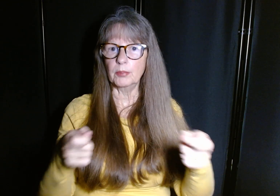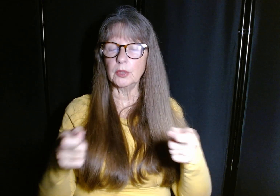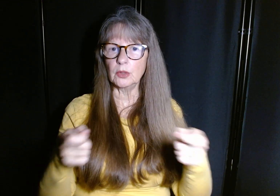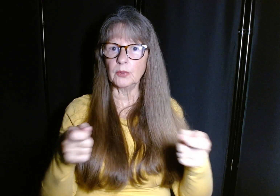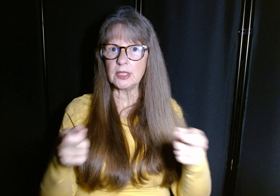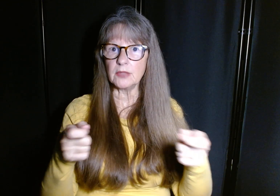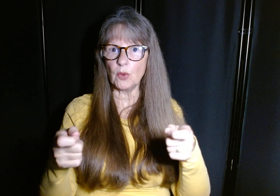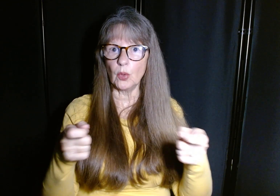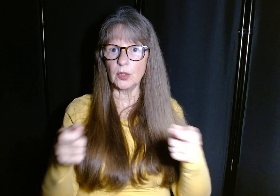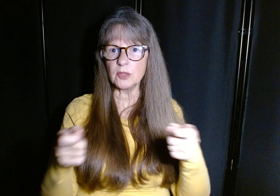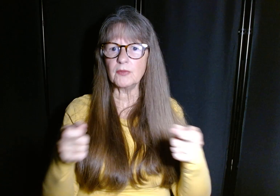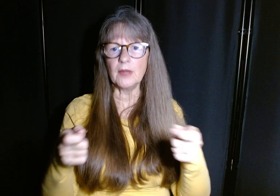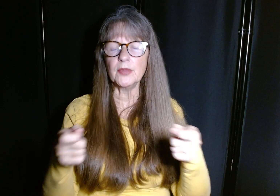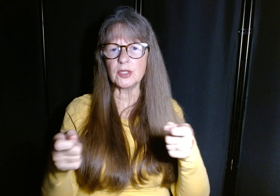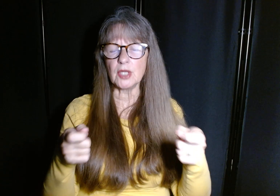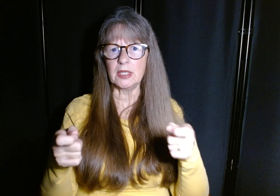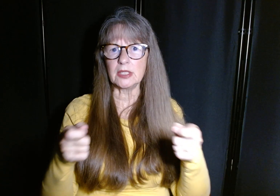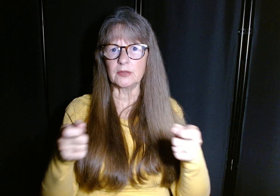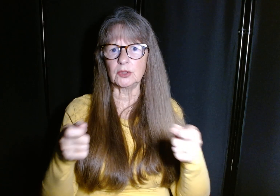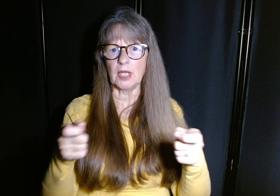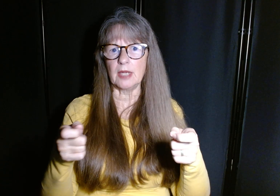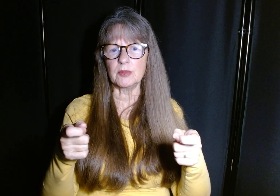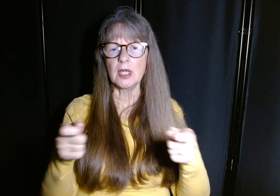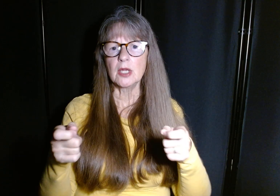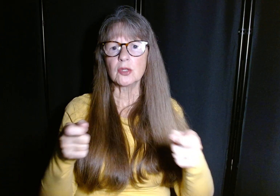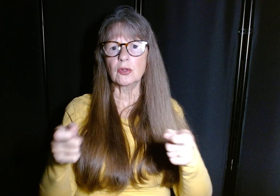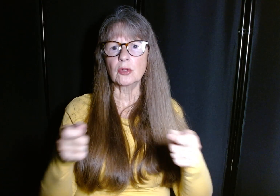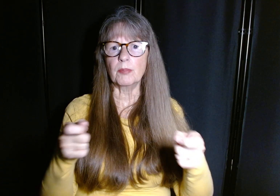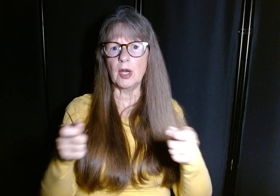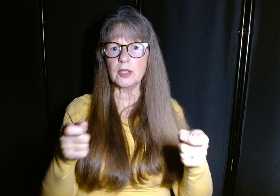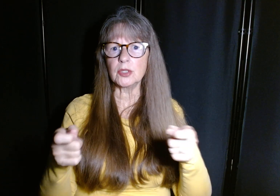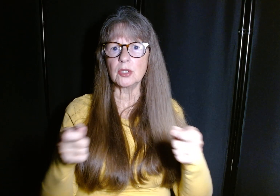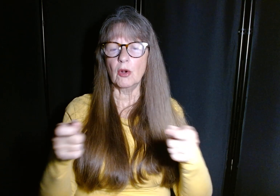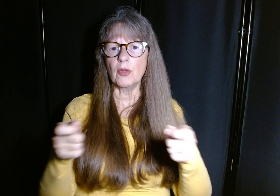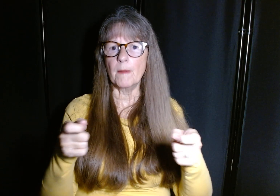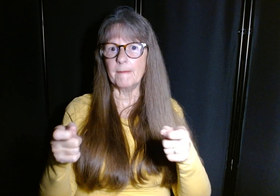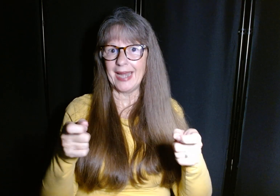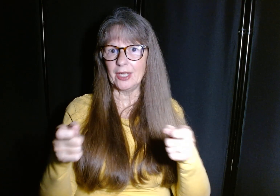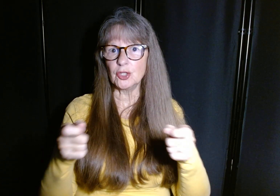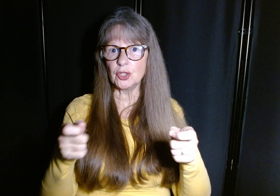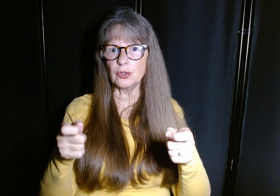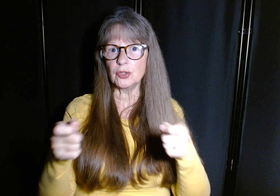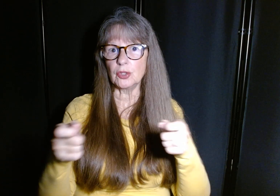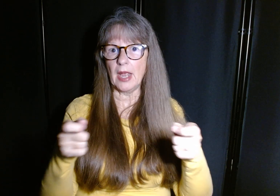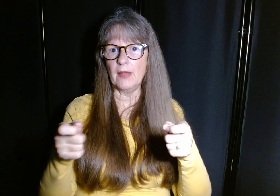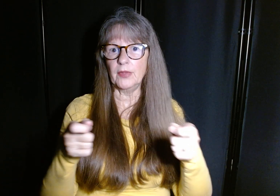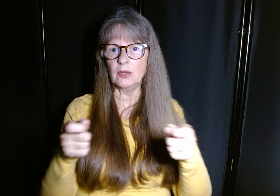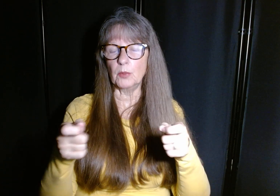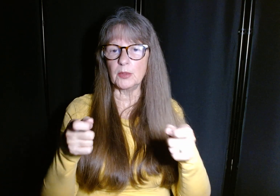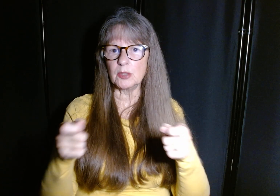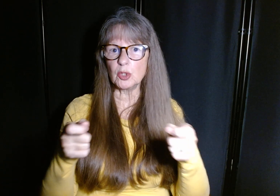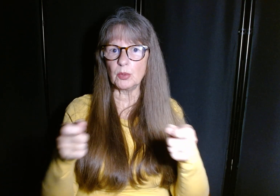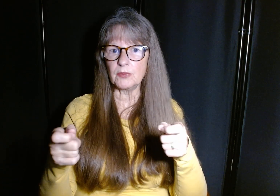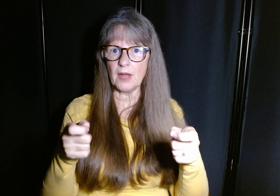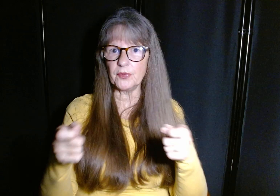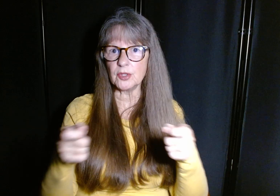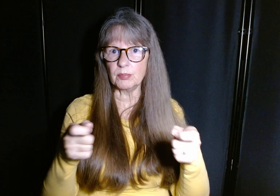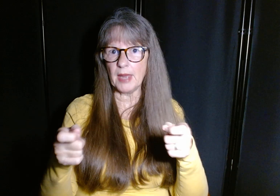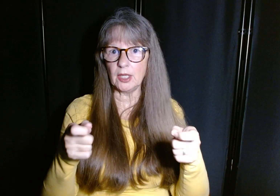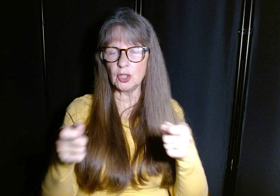the reins of a horse. We've done this sign several times. So they're the boss or the managers, and then since we've got this manage